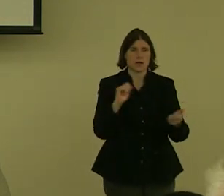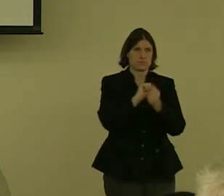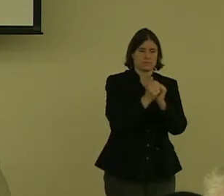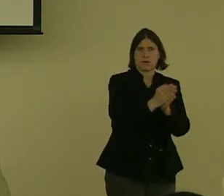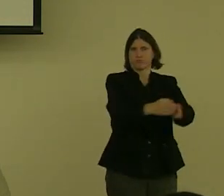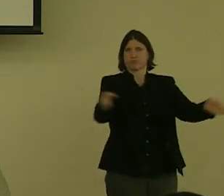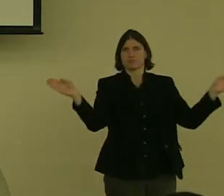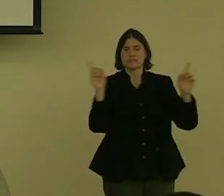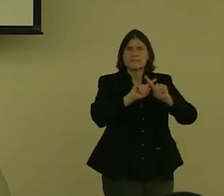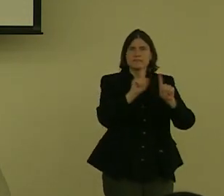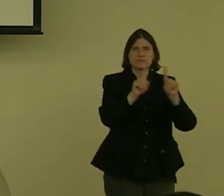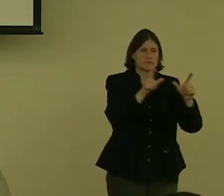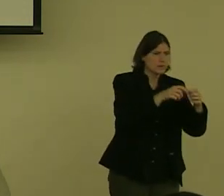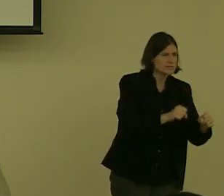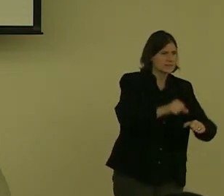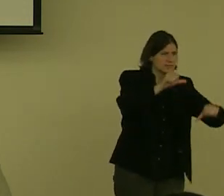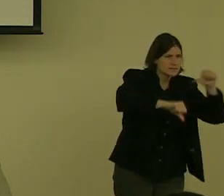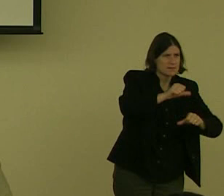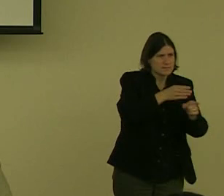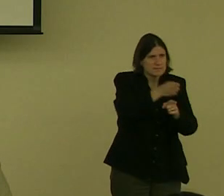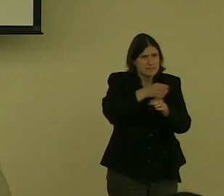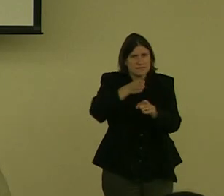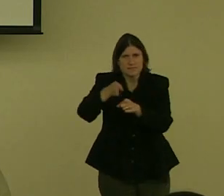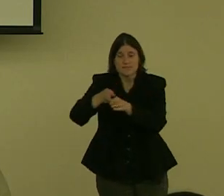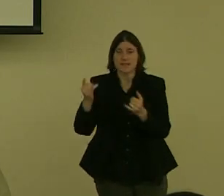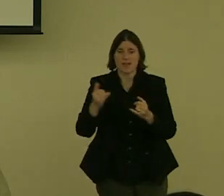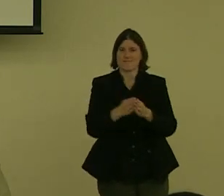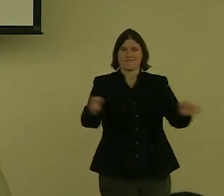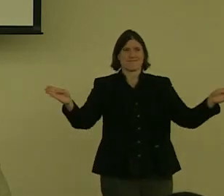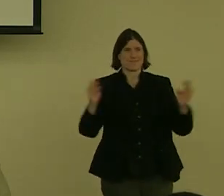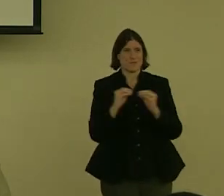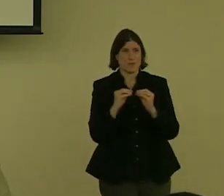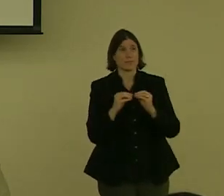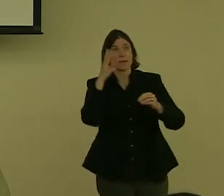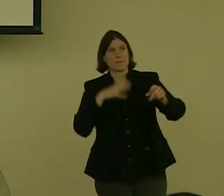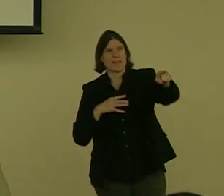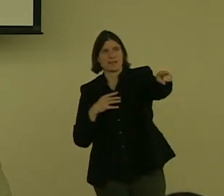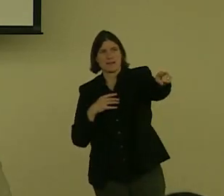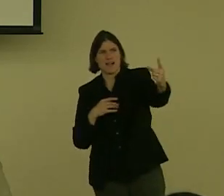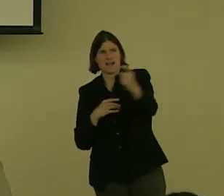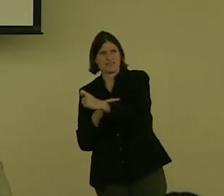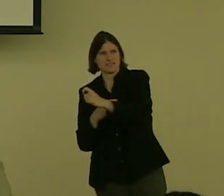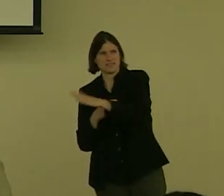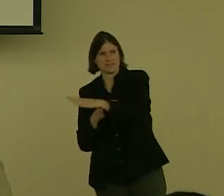by making the prize package for good scholarship, good independent comics. Like covering web comics and